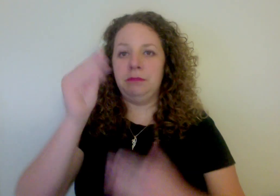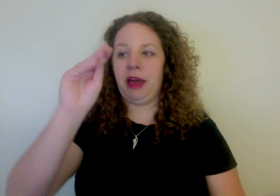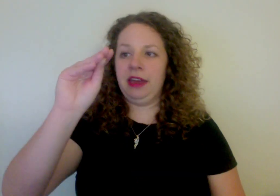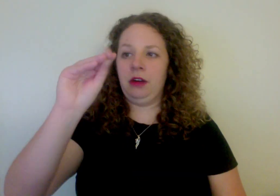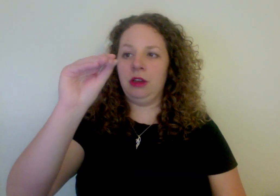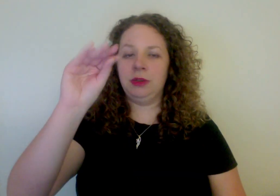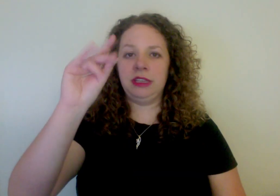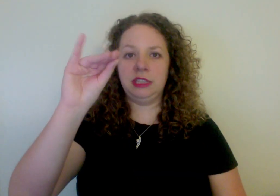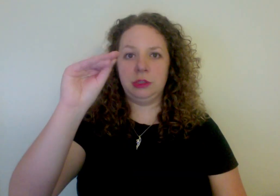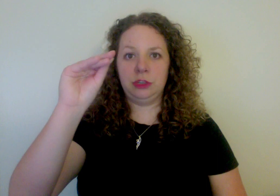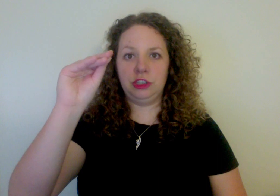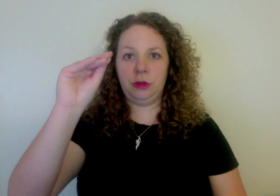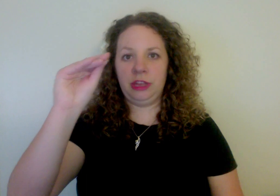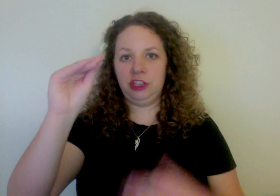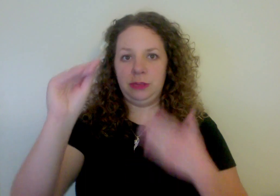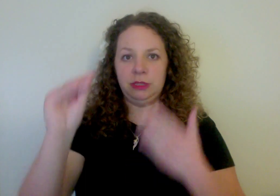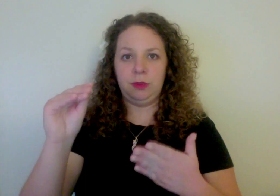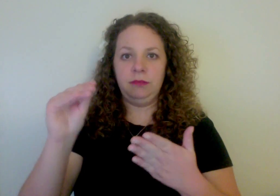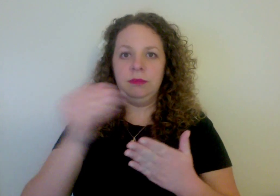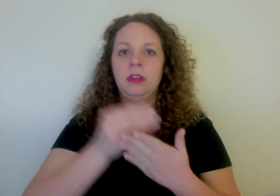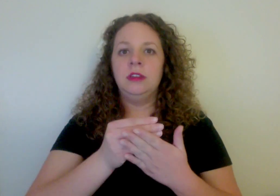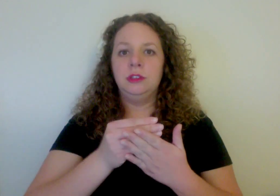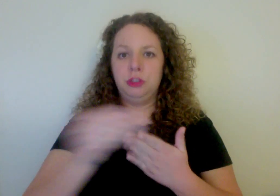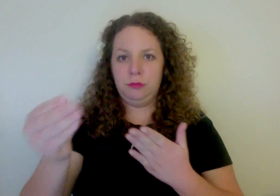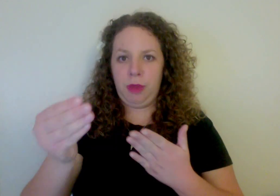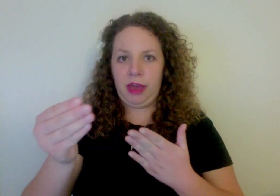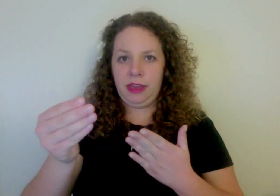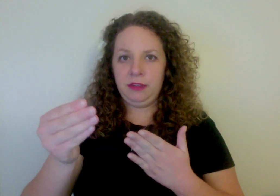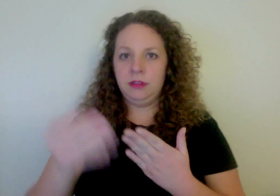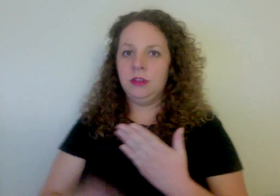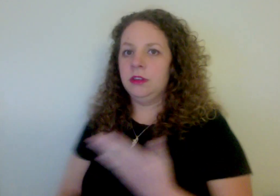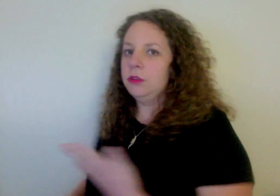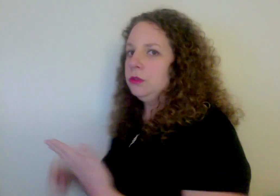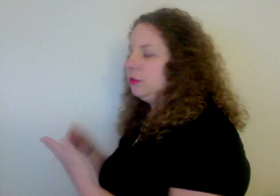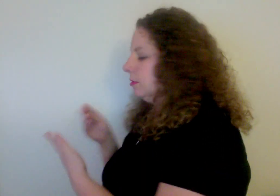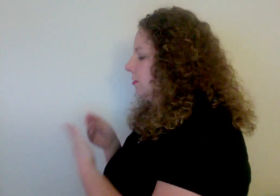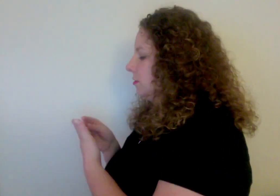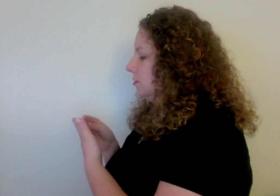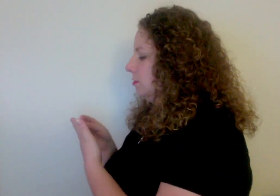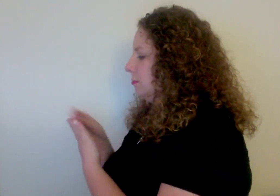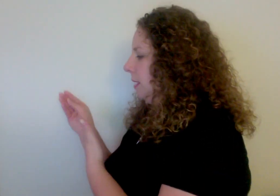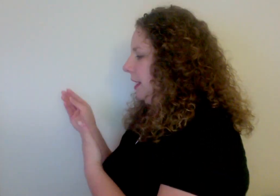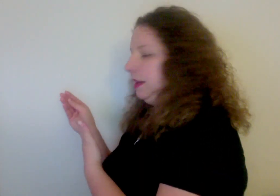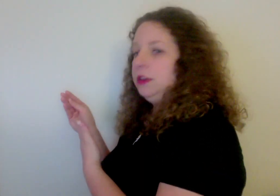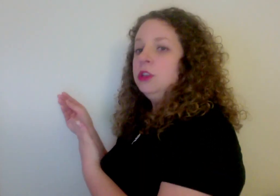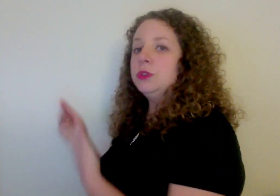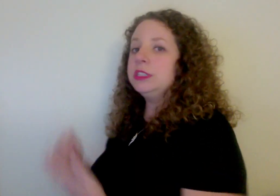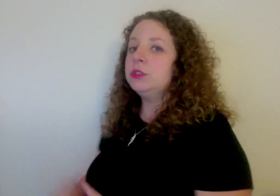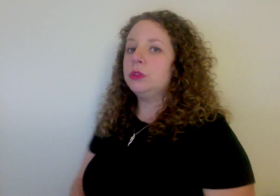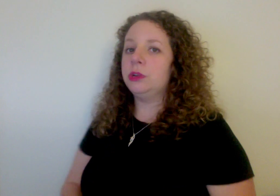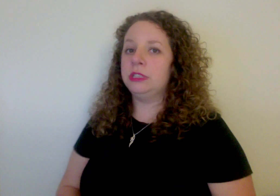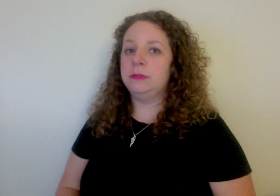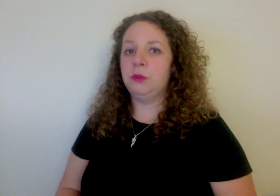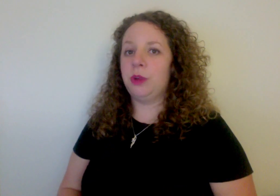buy also has that squished O hand shape as well, to buy, buy. So this is only going to be one